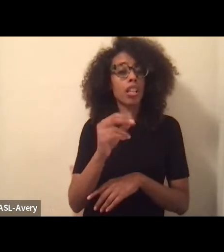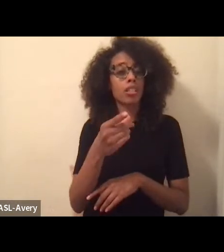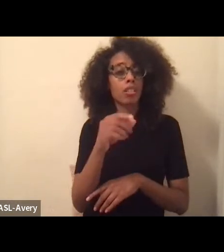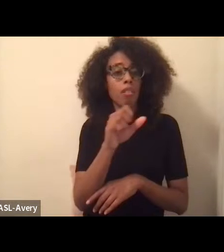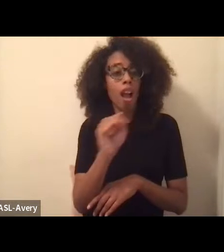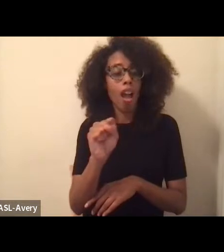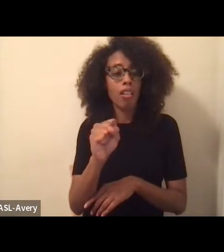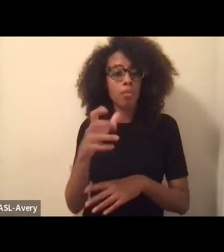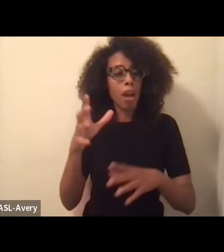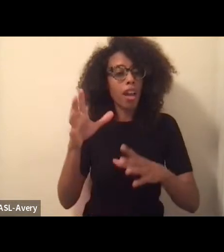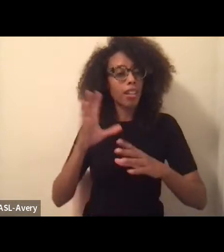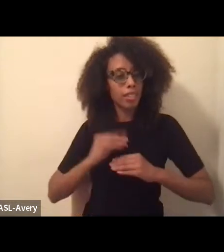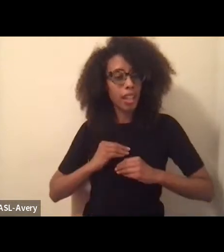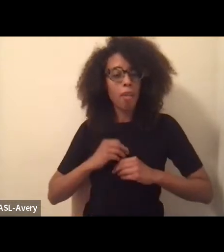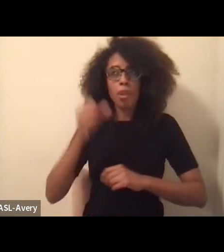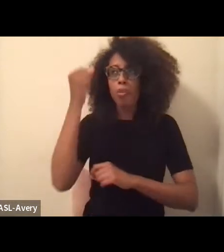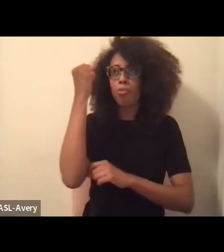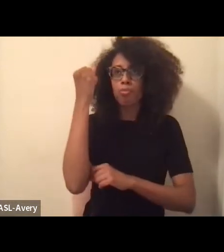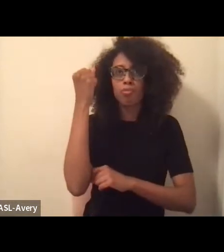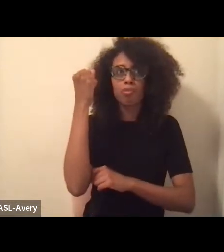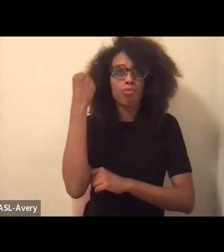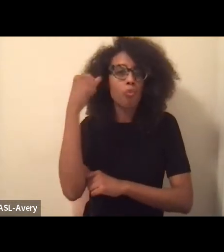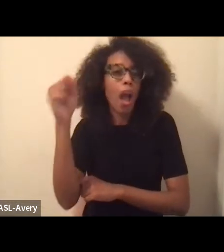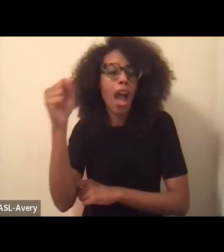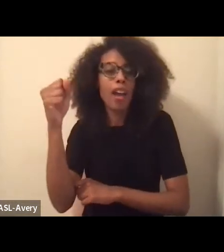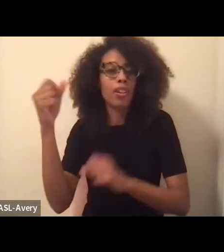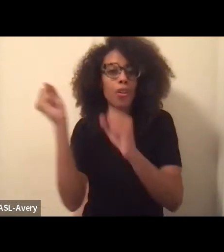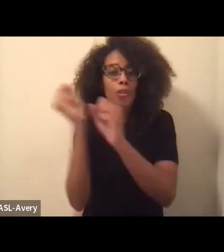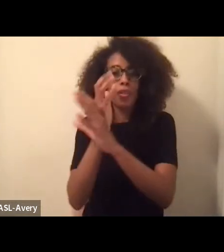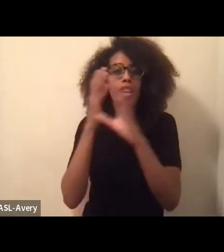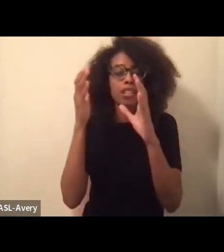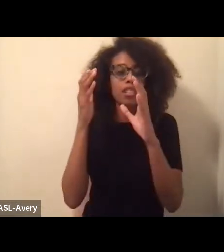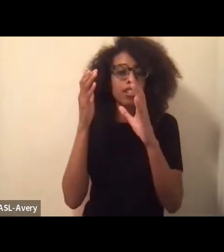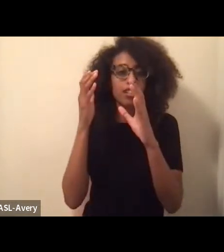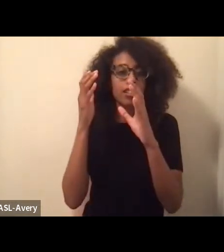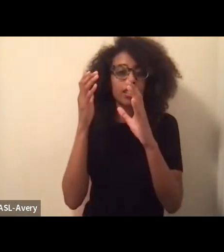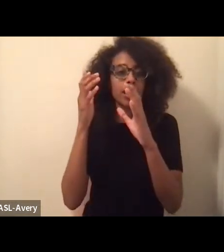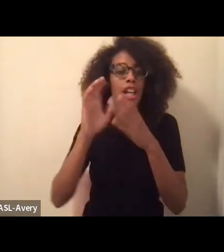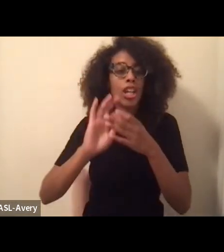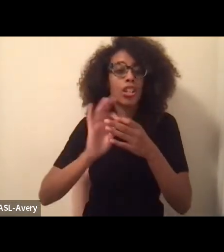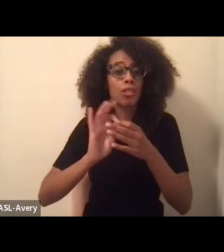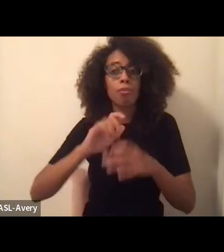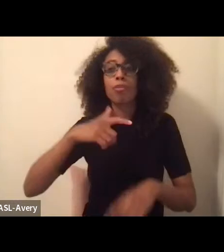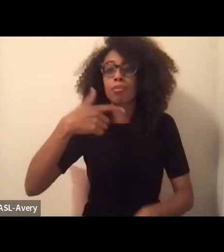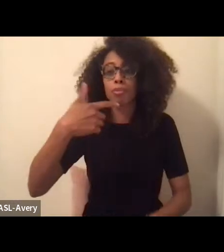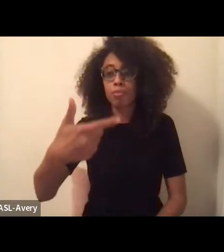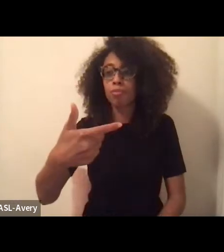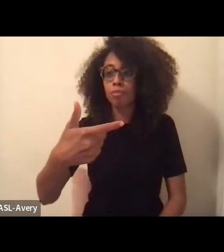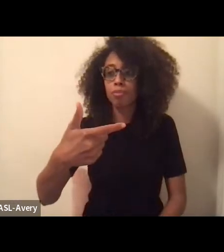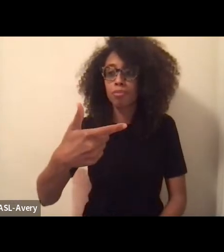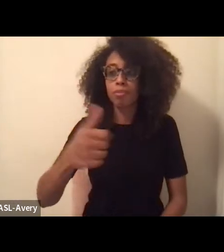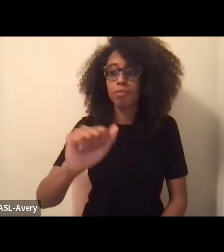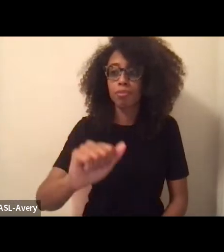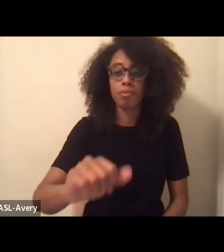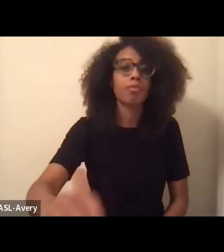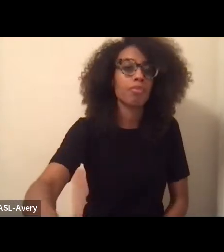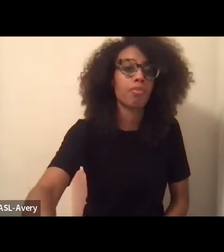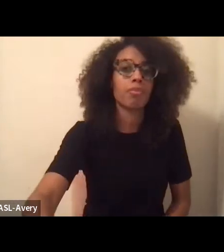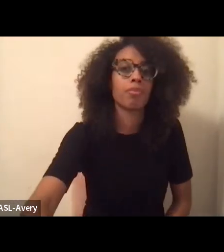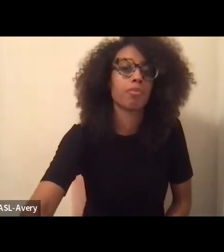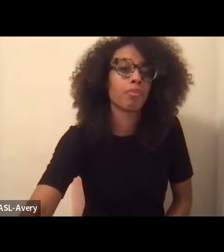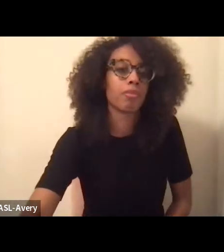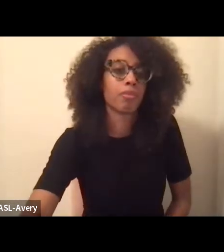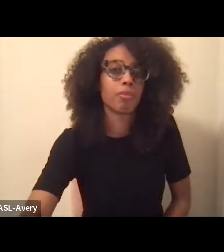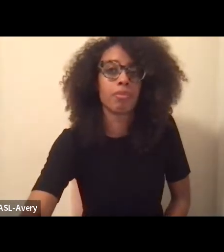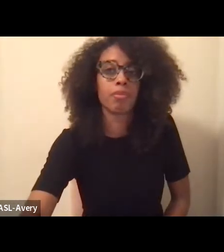that vision into being. If we can do that, we can be a people who